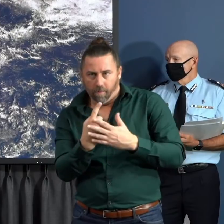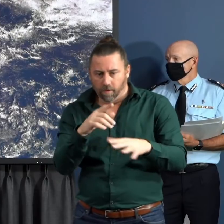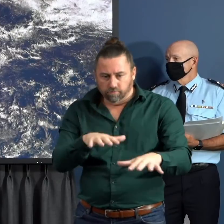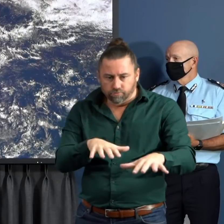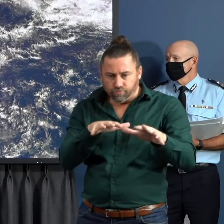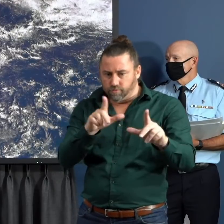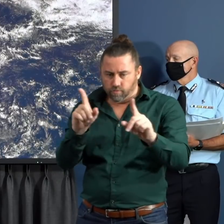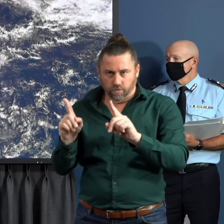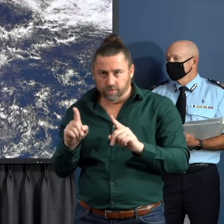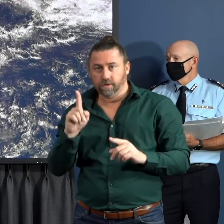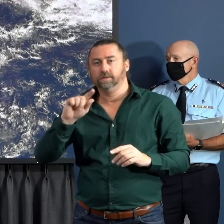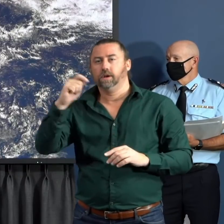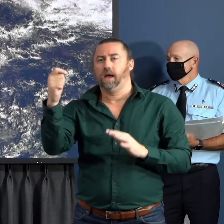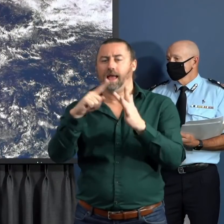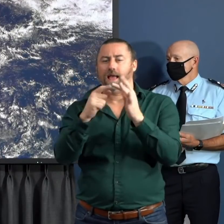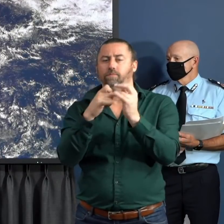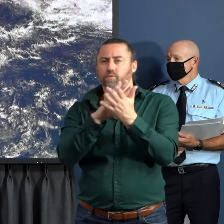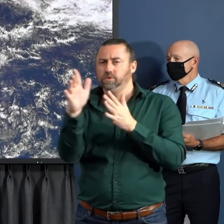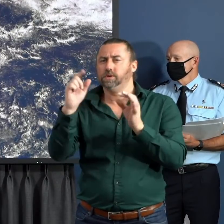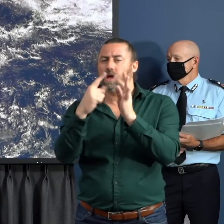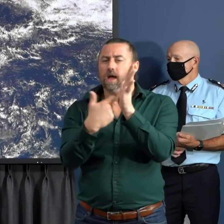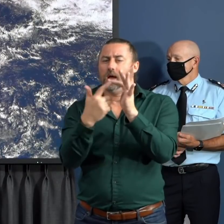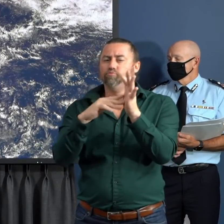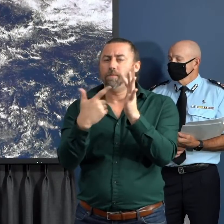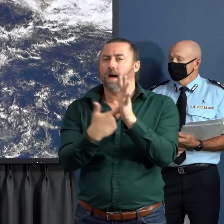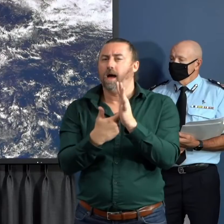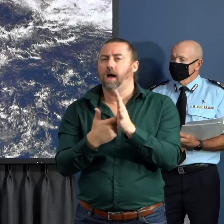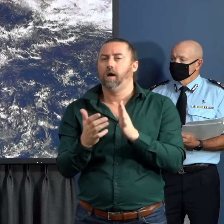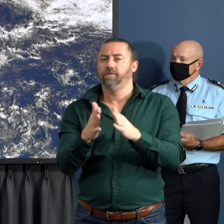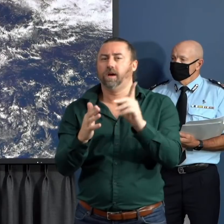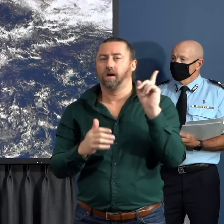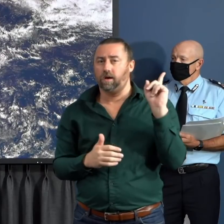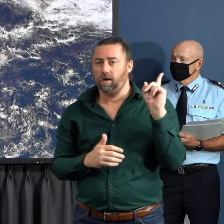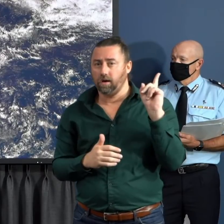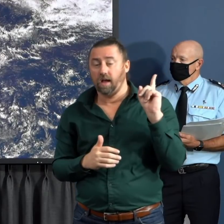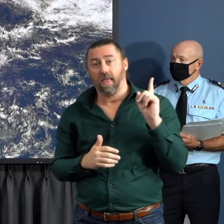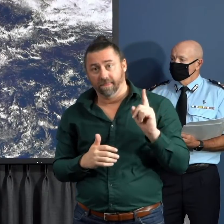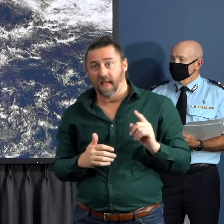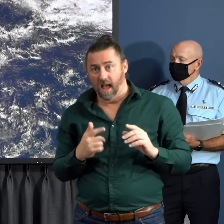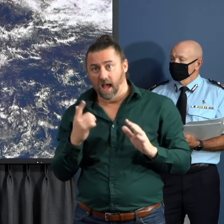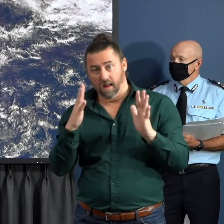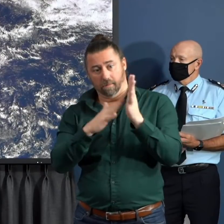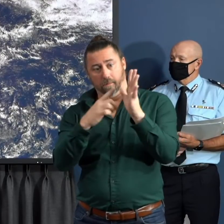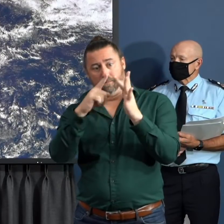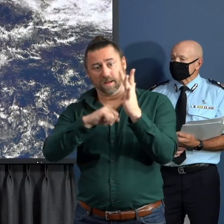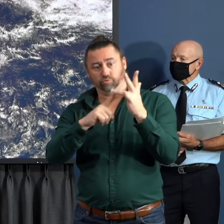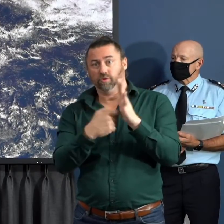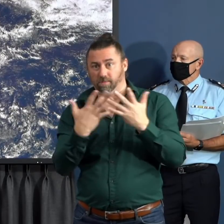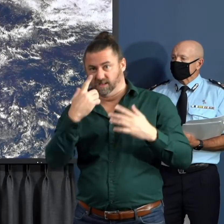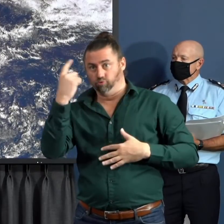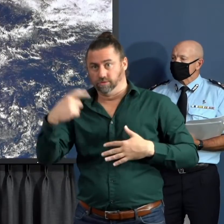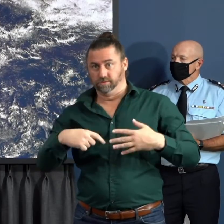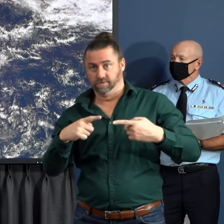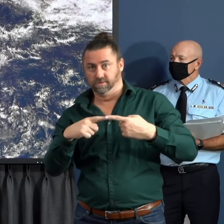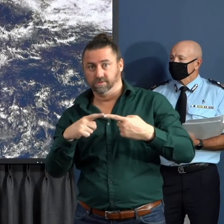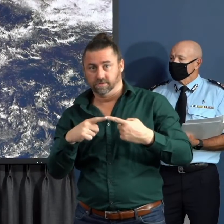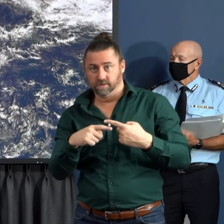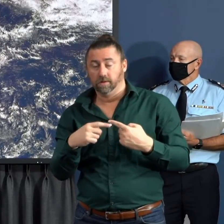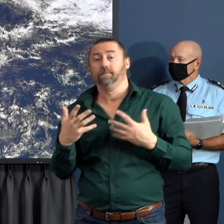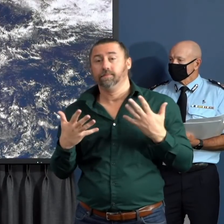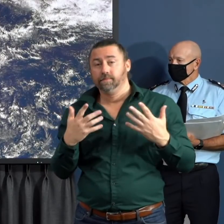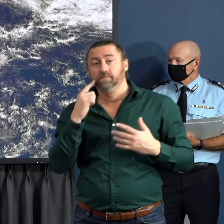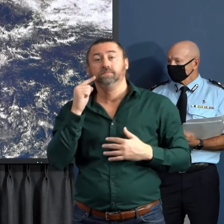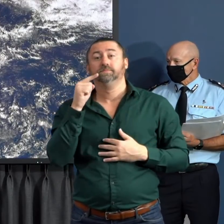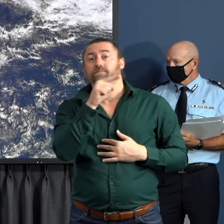Moving on to the Bremer River at Ipswich. This is forecast to be major. And to put that into context, what we're expecting, we won't